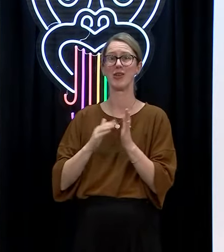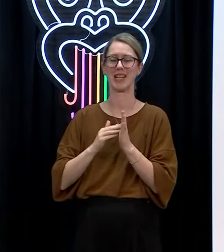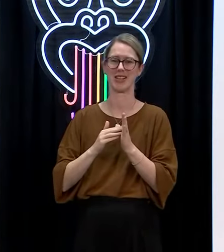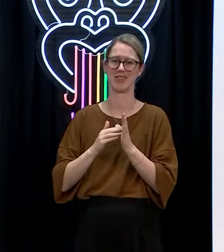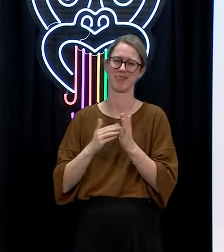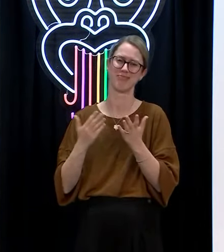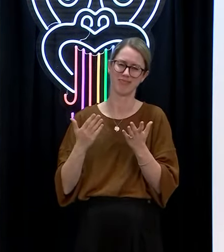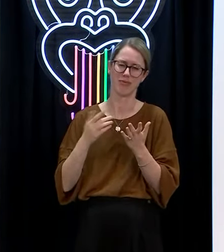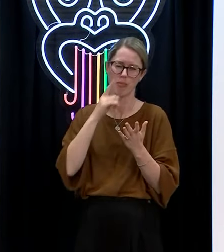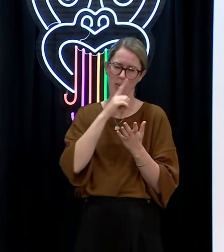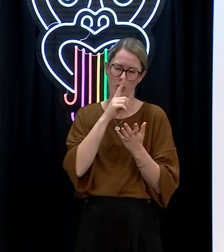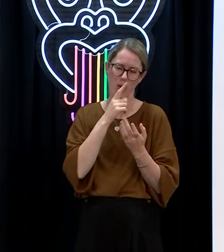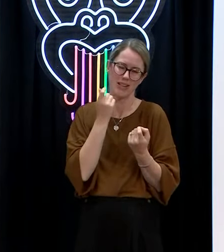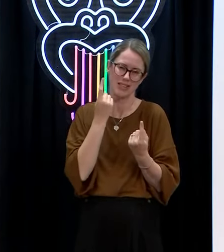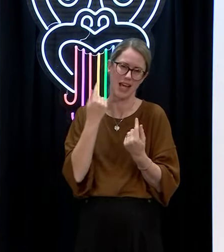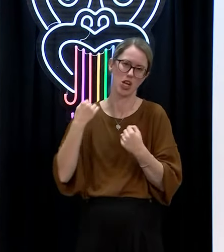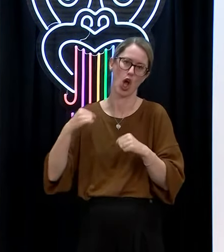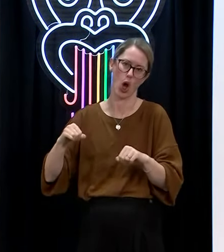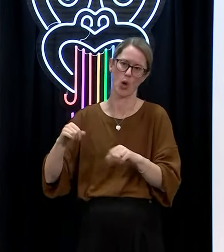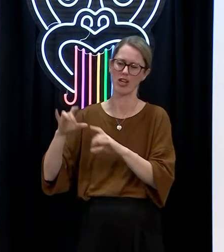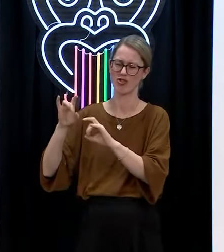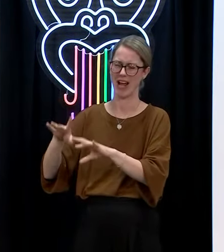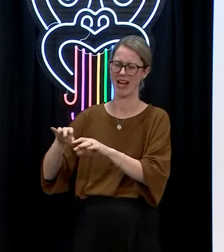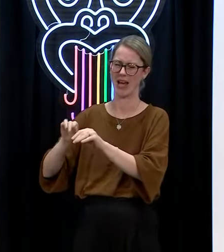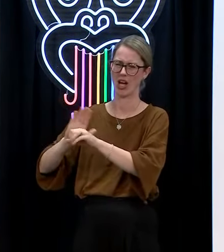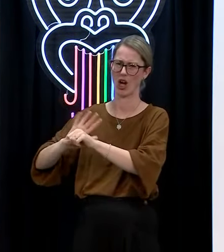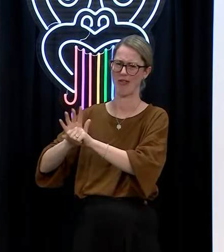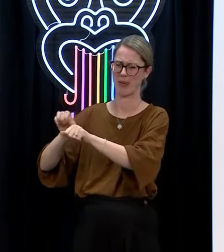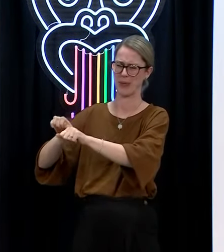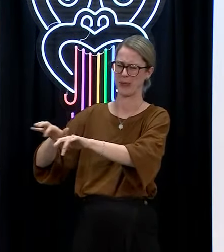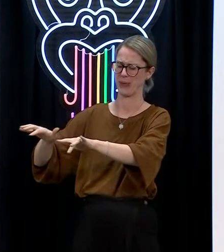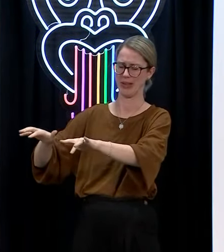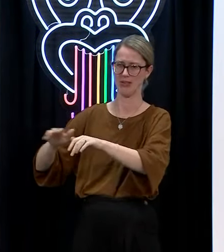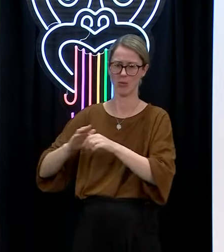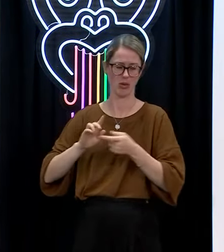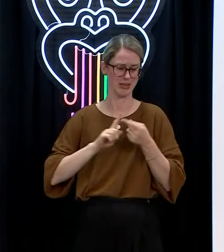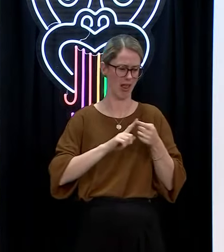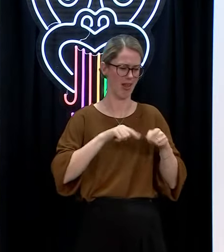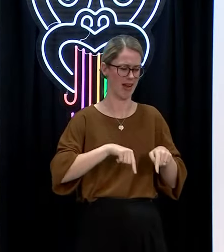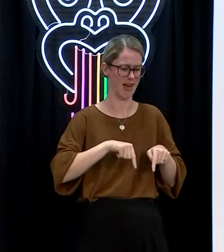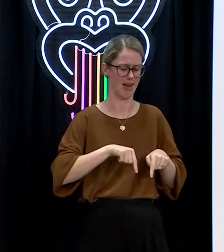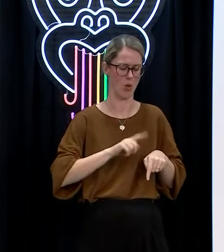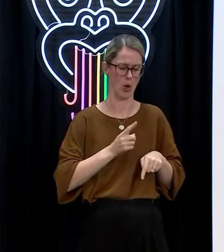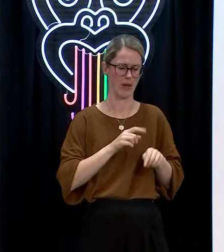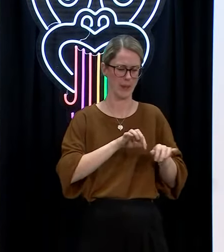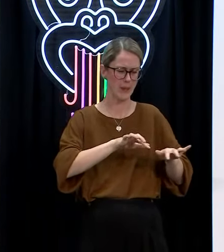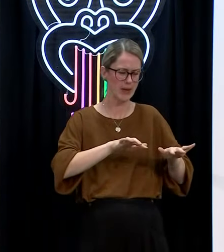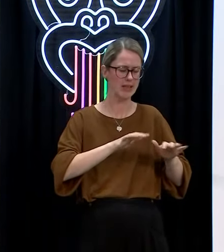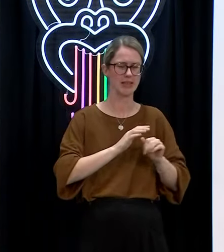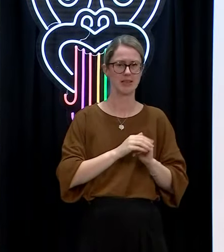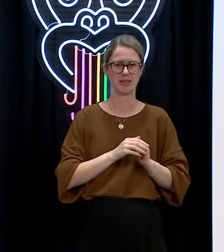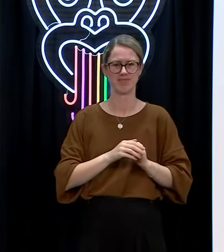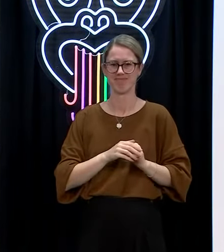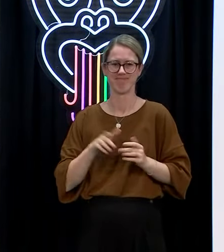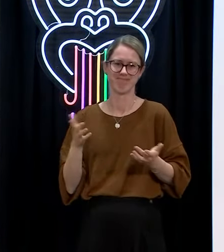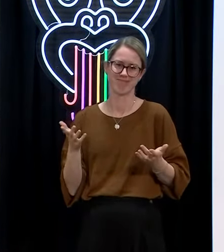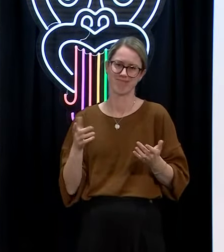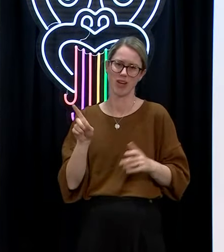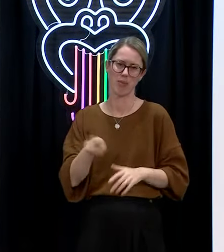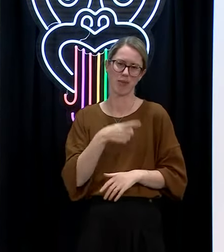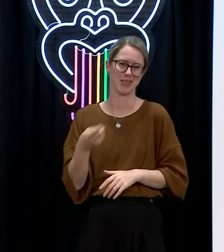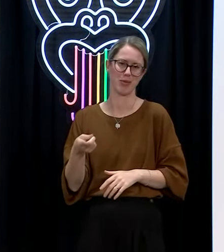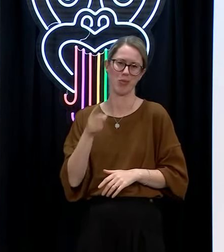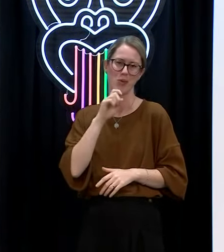think people can see what's happening in Australia and what we're still grappling with here in New Zealand, and know that that's a